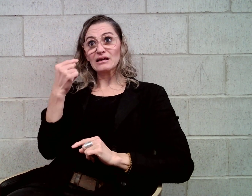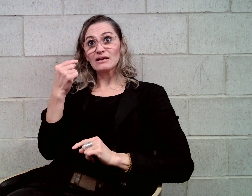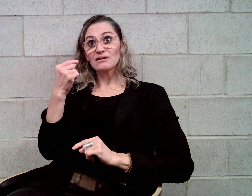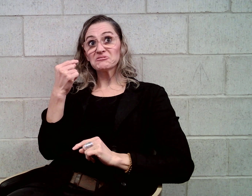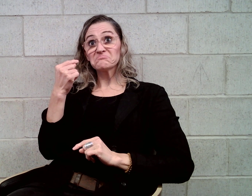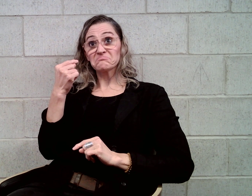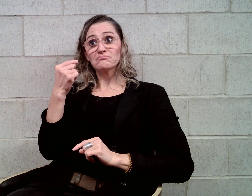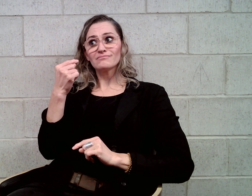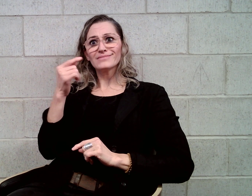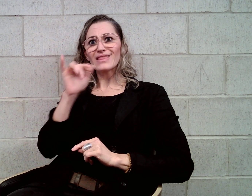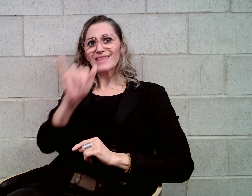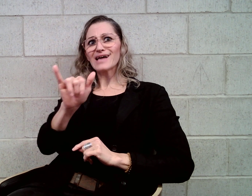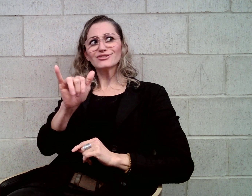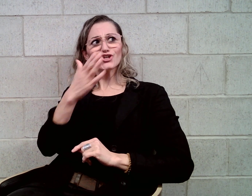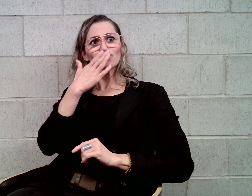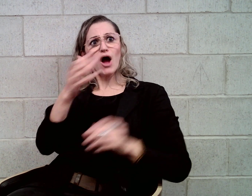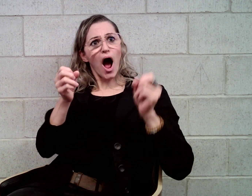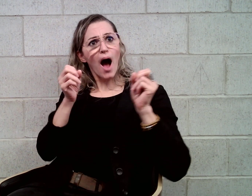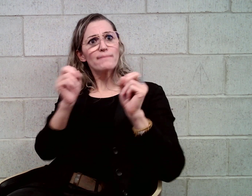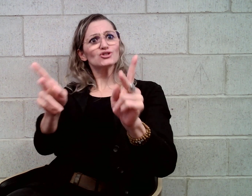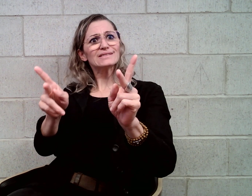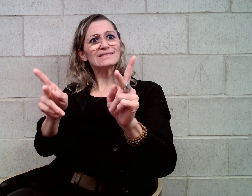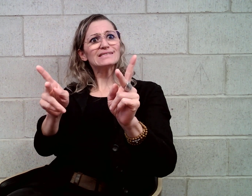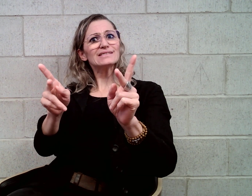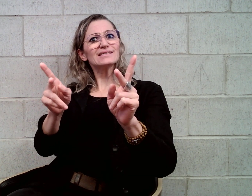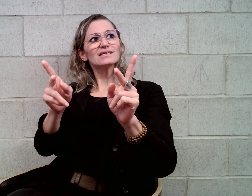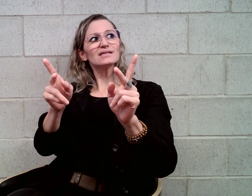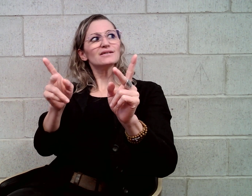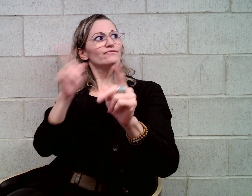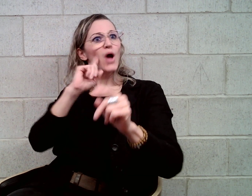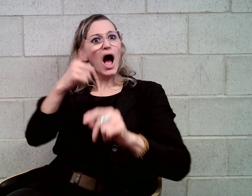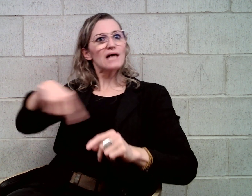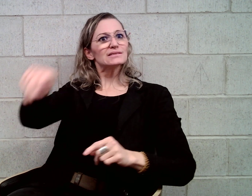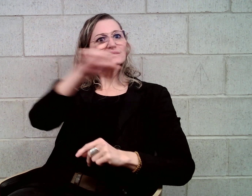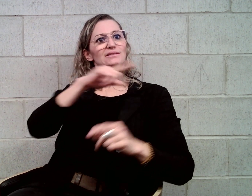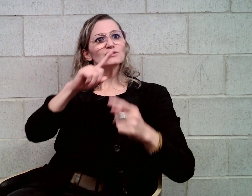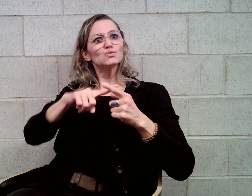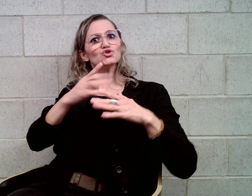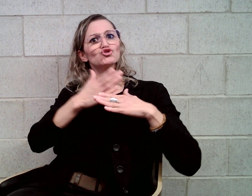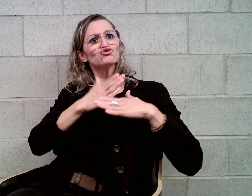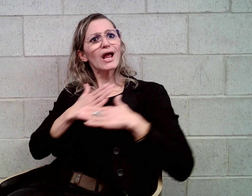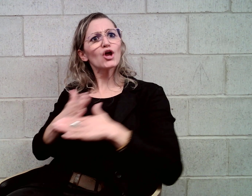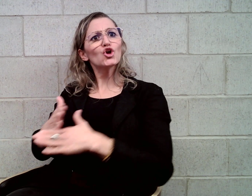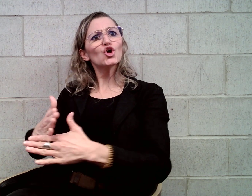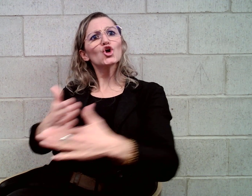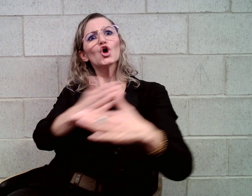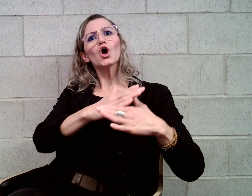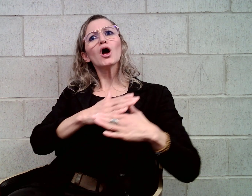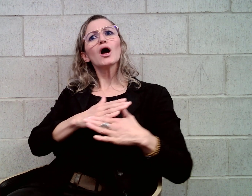lenses to it. And I think what that provides us with is an opportunity for us